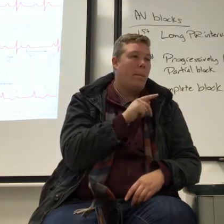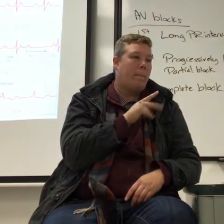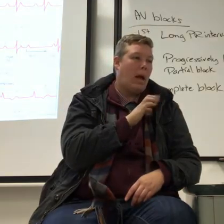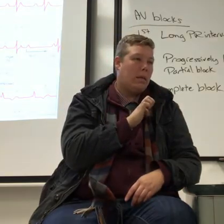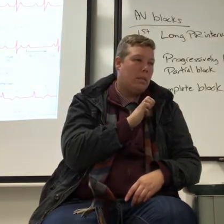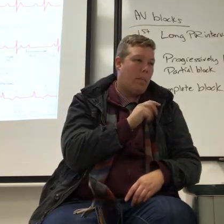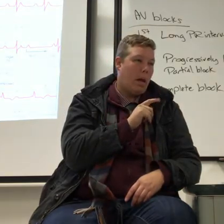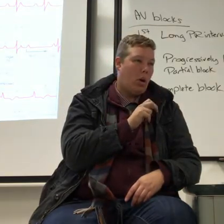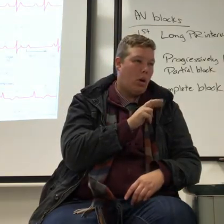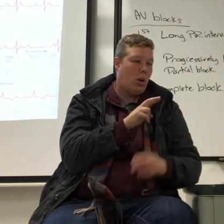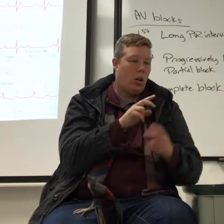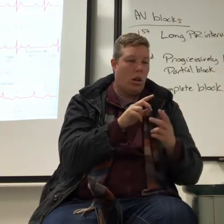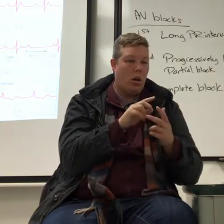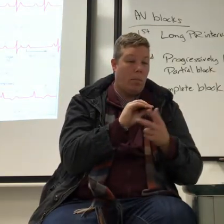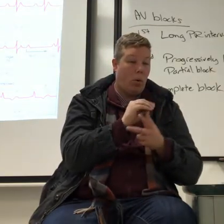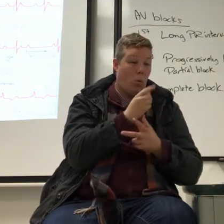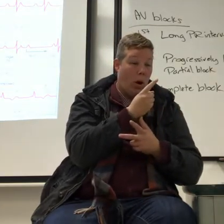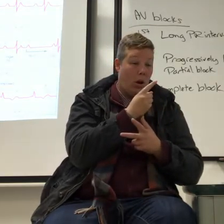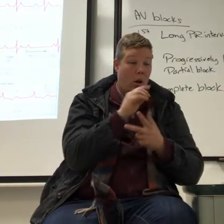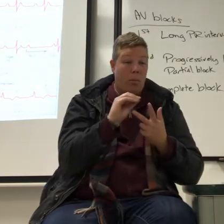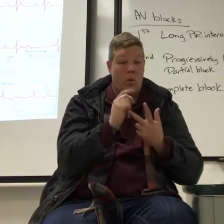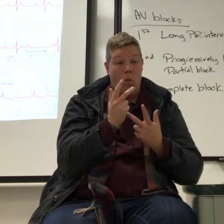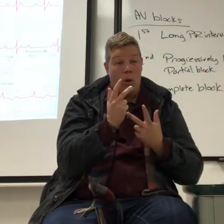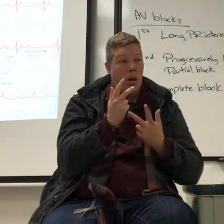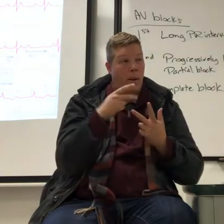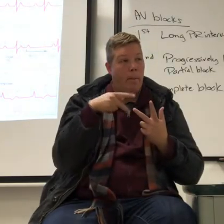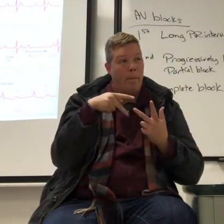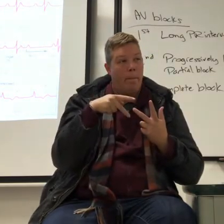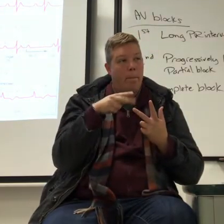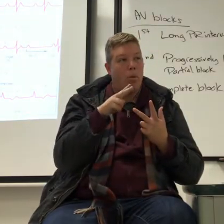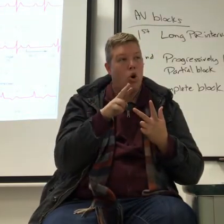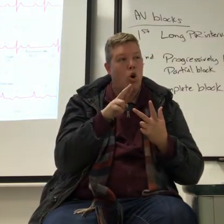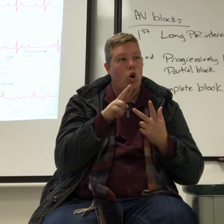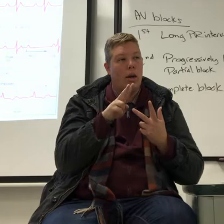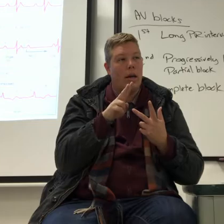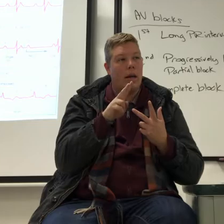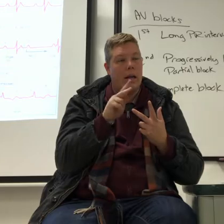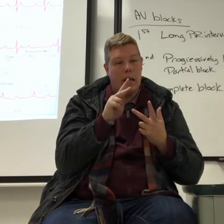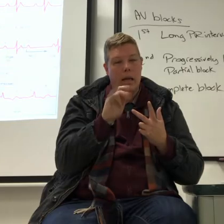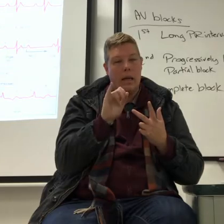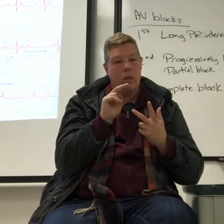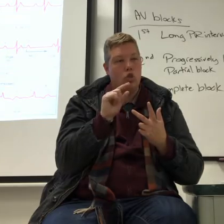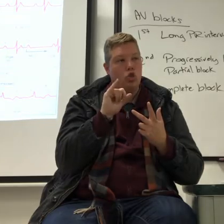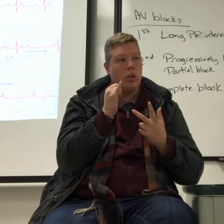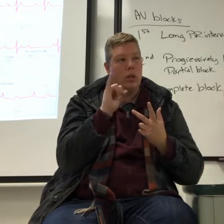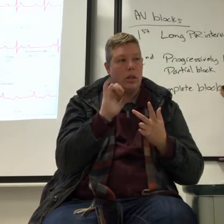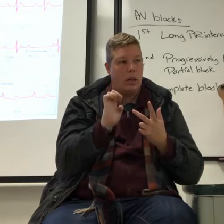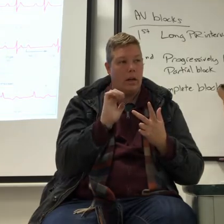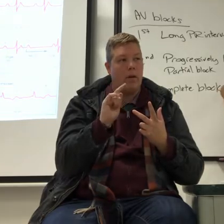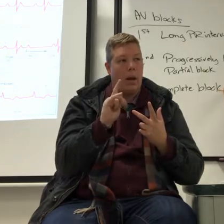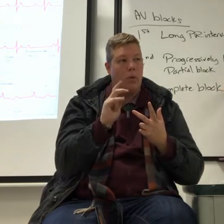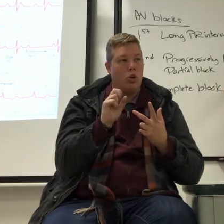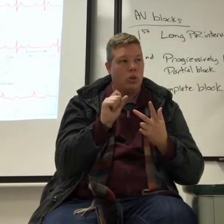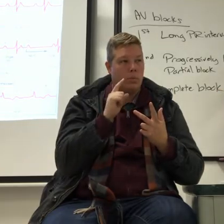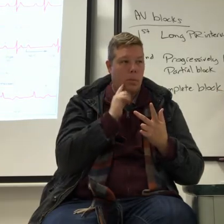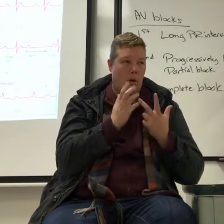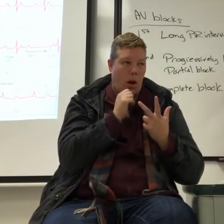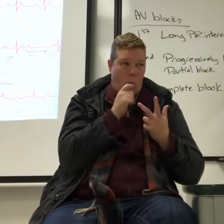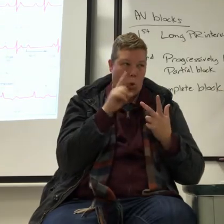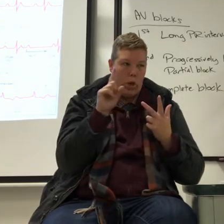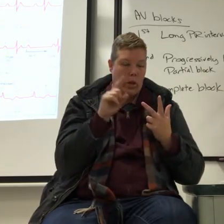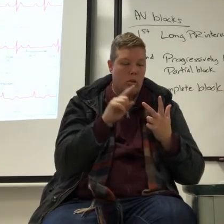the number three pacemaker, the Purkinje fibers operating independent in the ventricles. So there's just